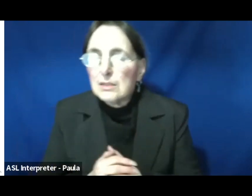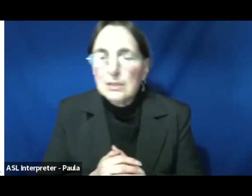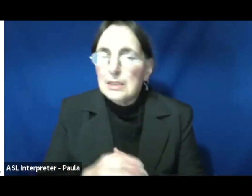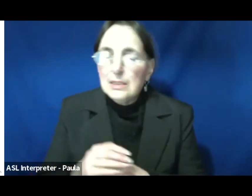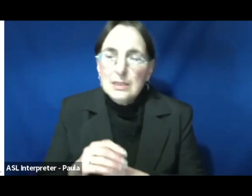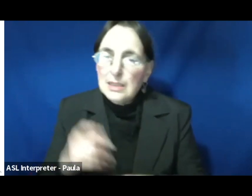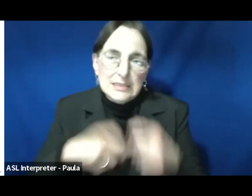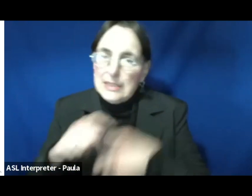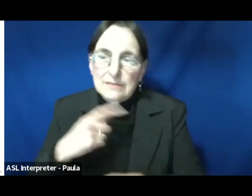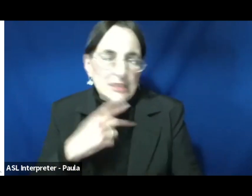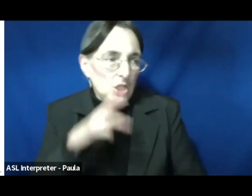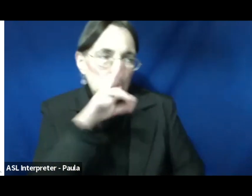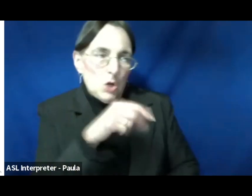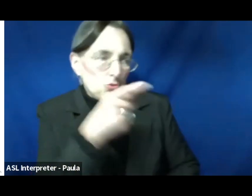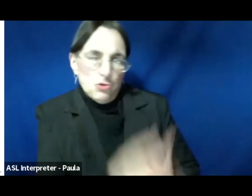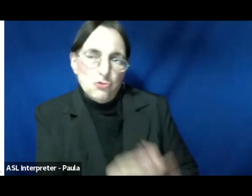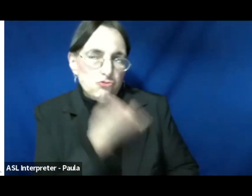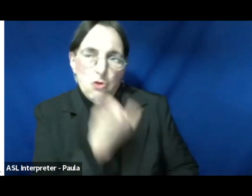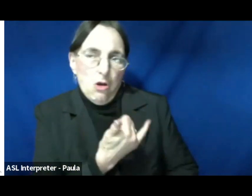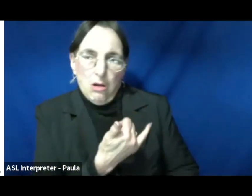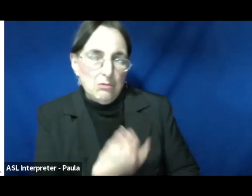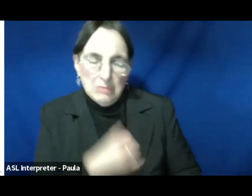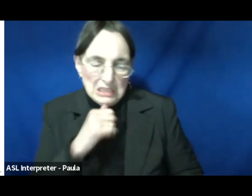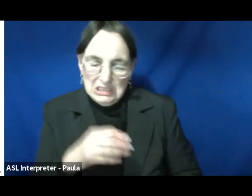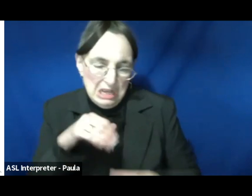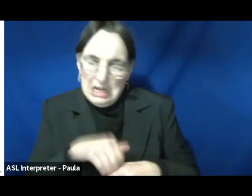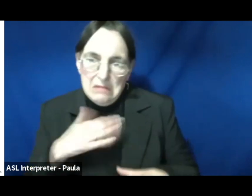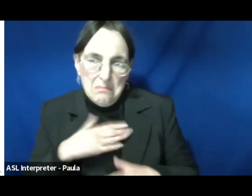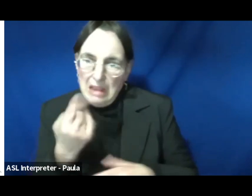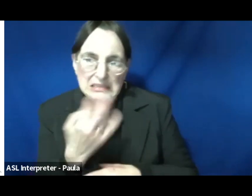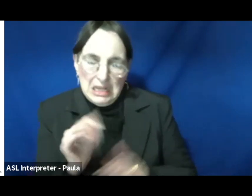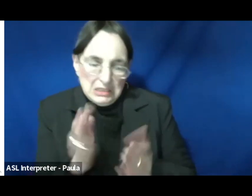no, you're wrong, I don't agree because it wasn't written in my textbook.